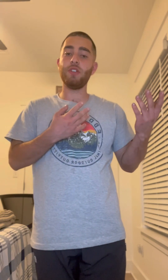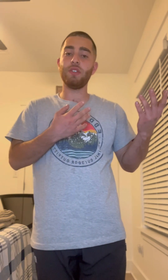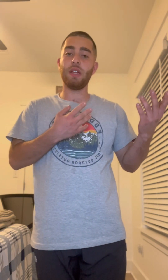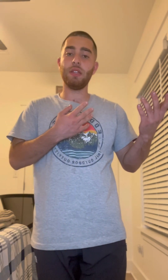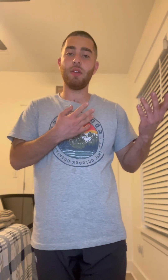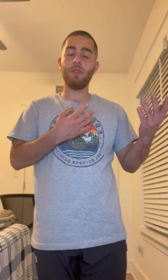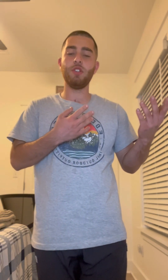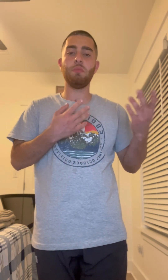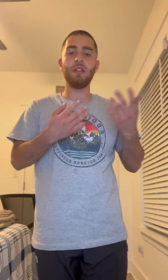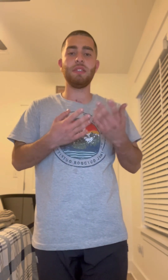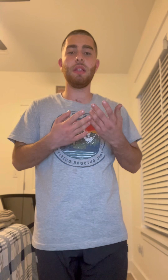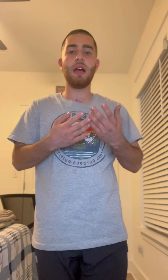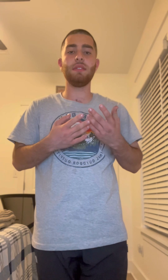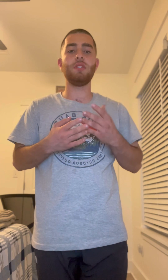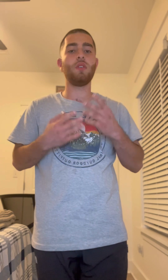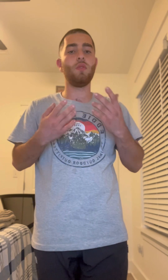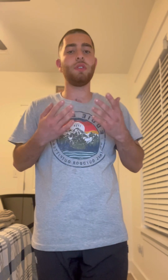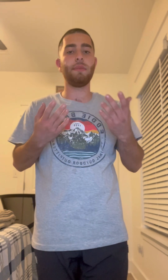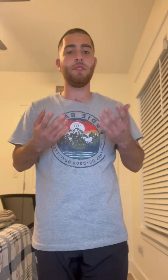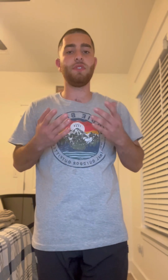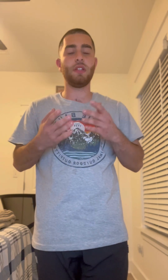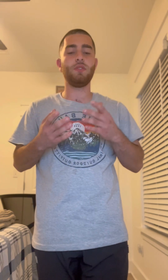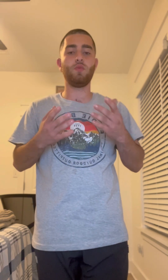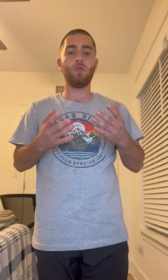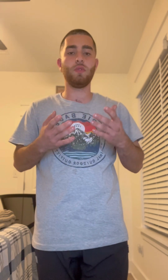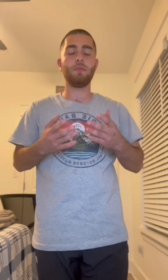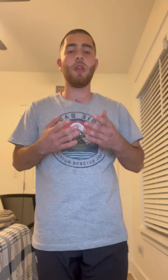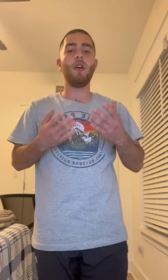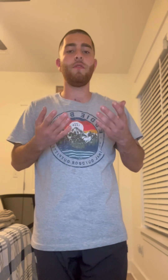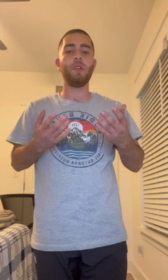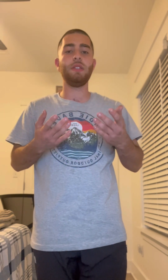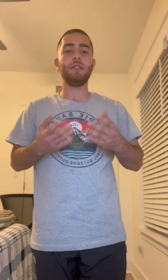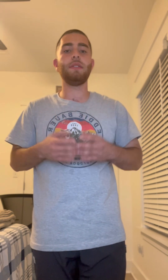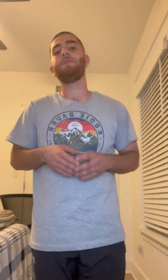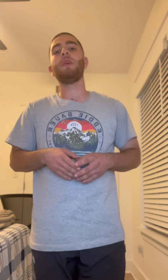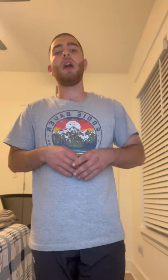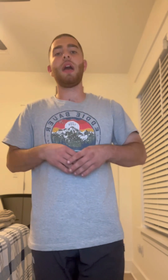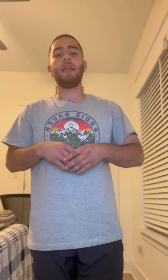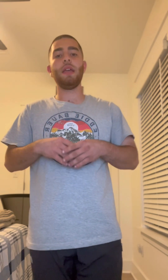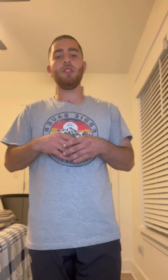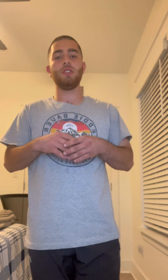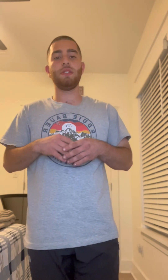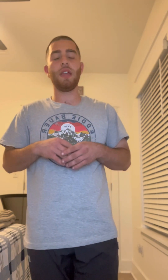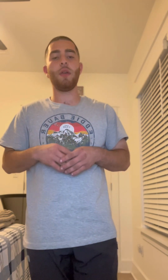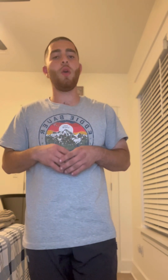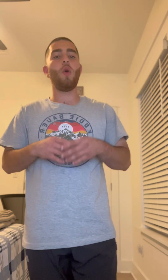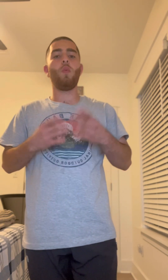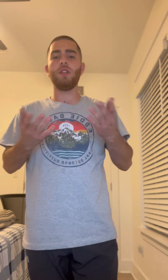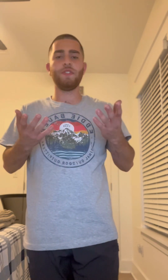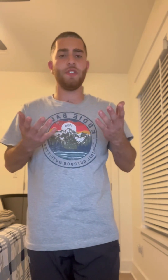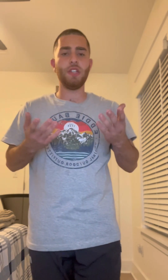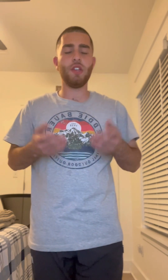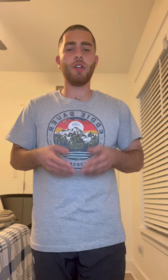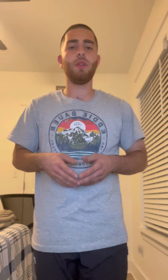sign language, but still has its own types of sets and rules. For instance, I can't just say, "What's for dinner